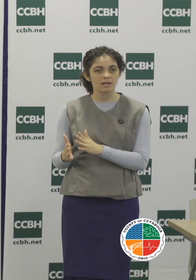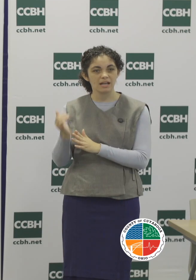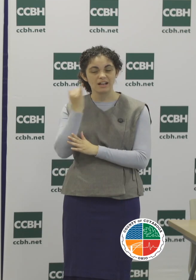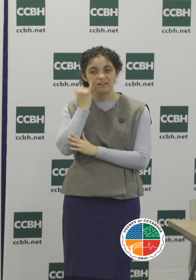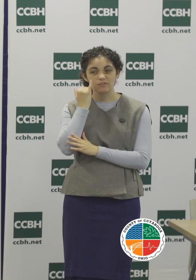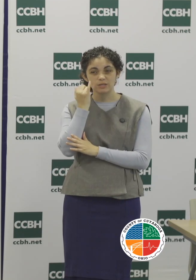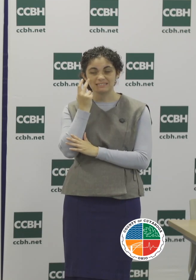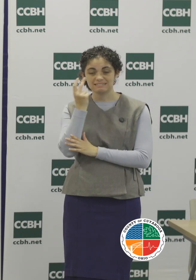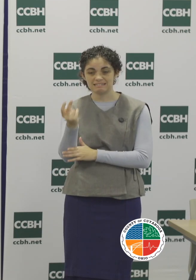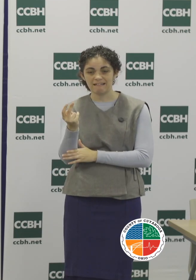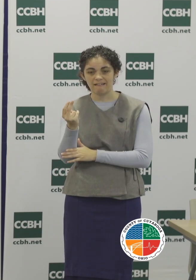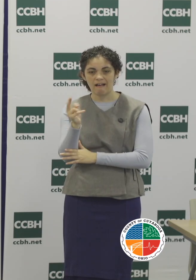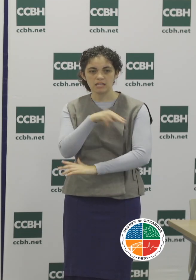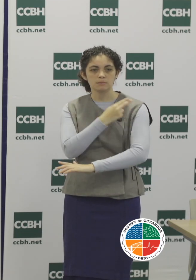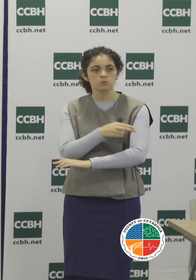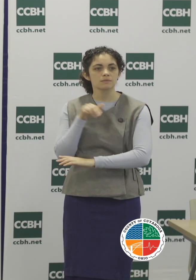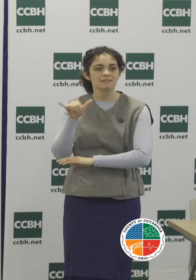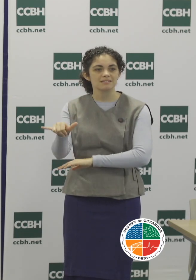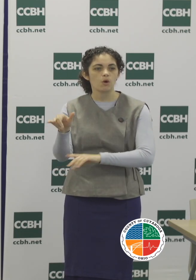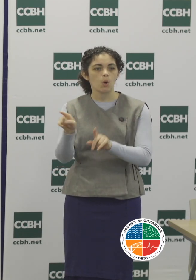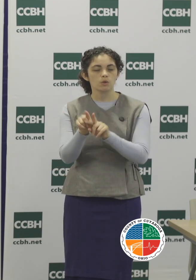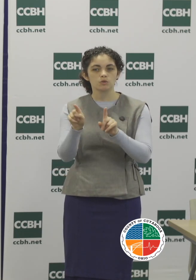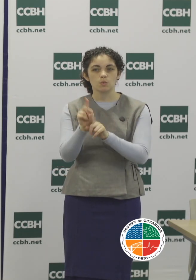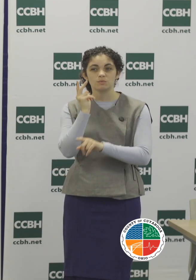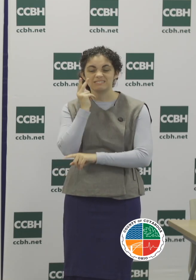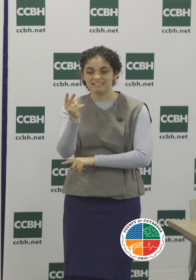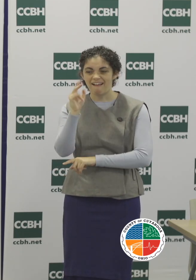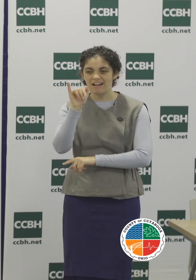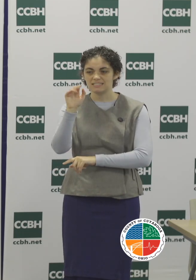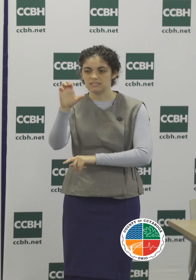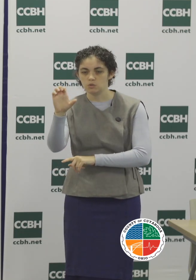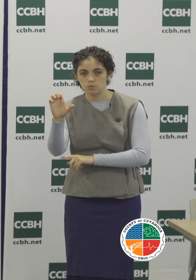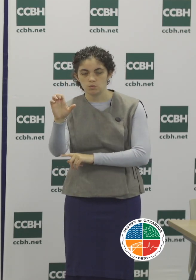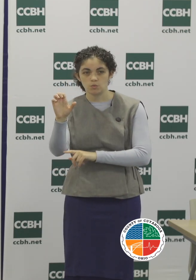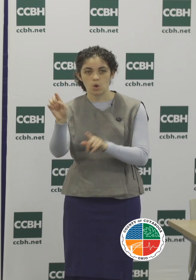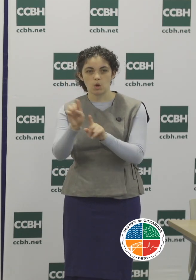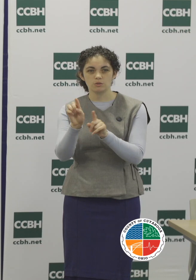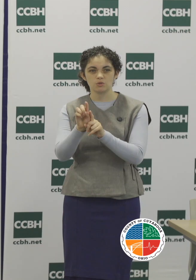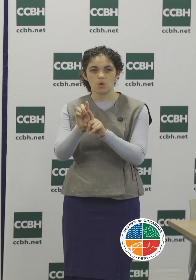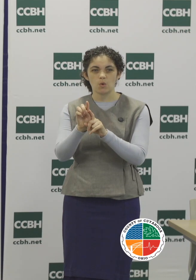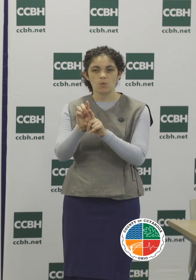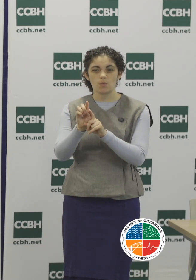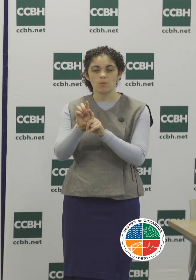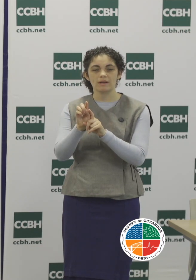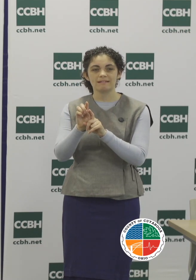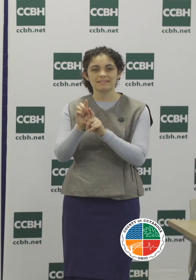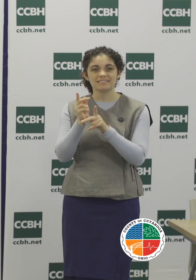look at hospitalizations and we look at ICU, intensive care unit bed